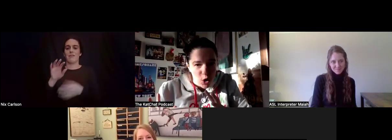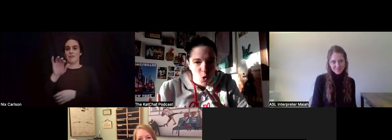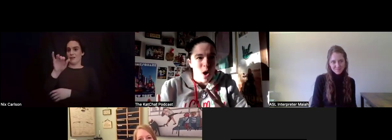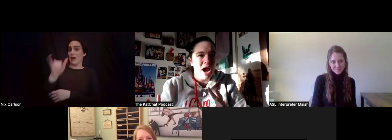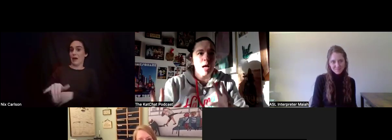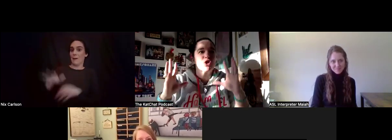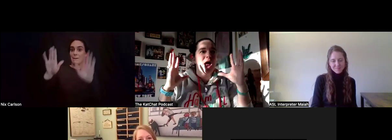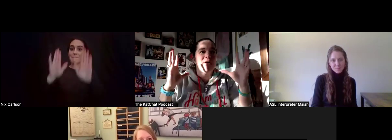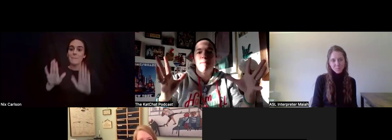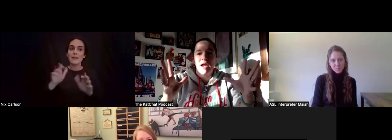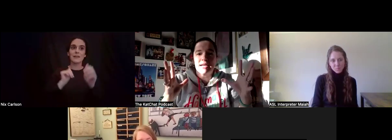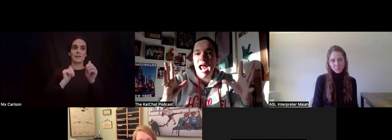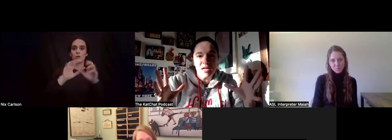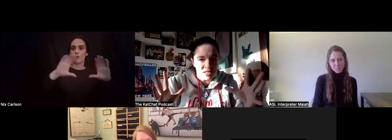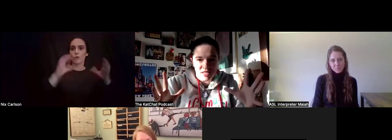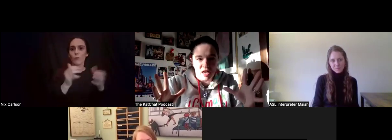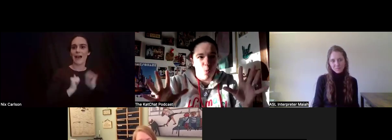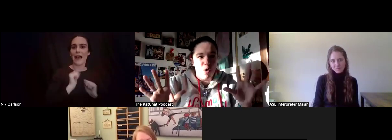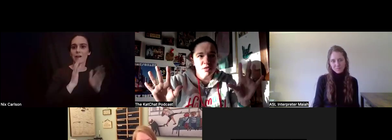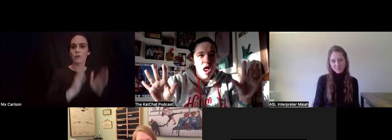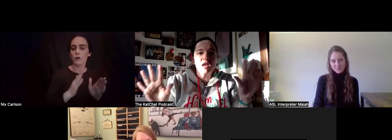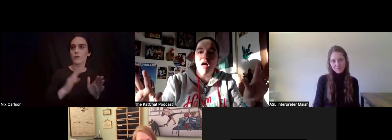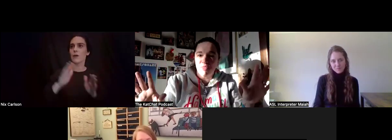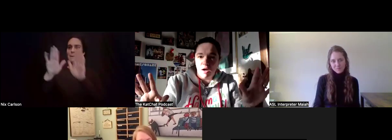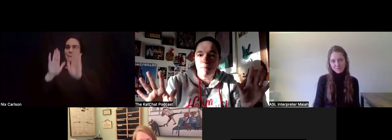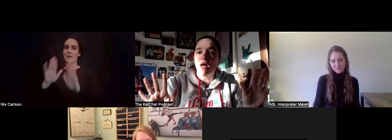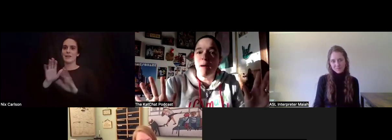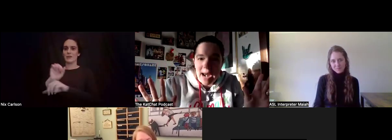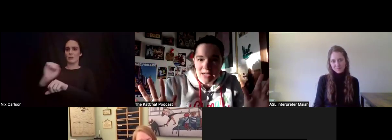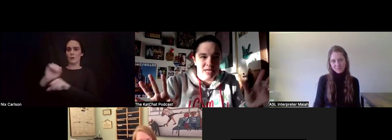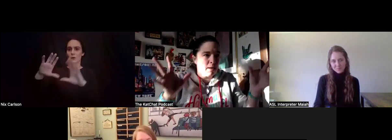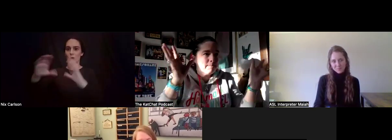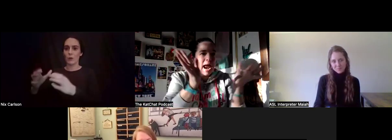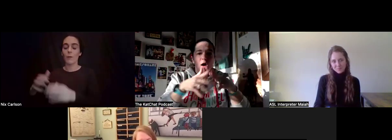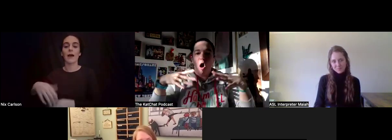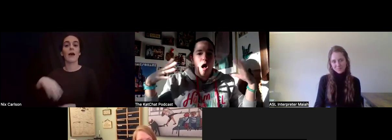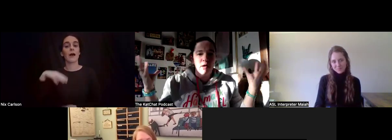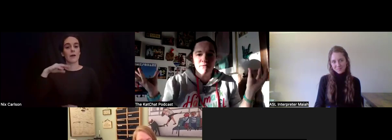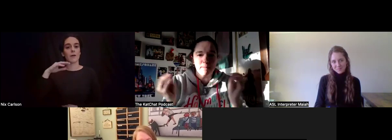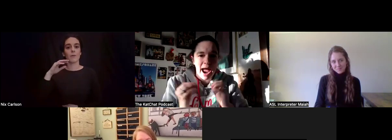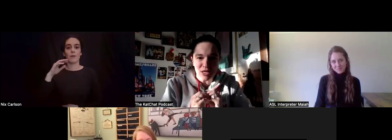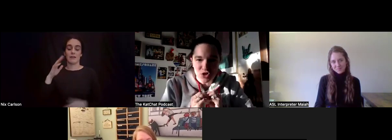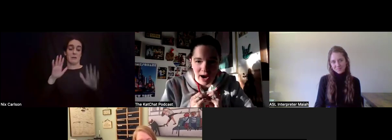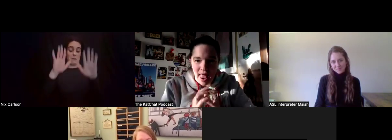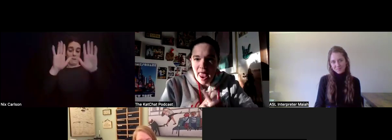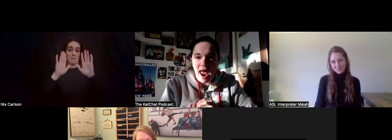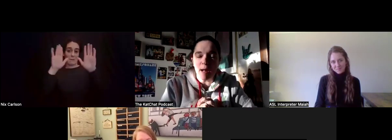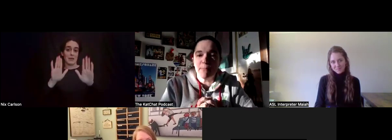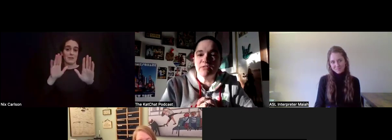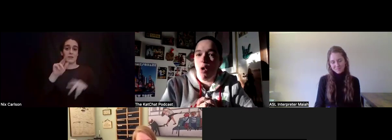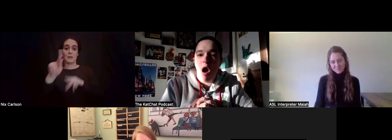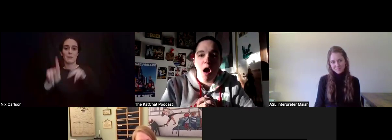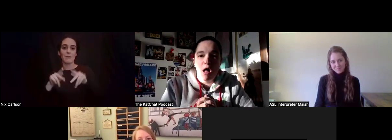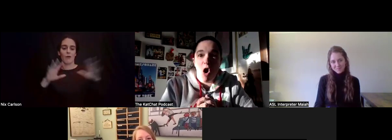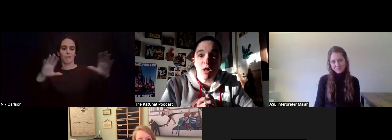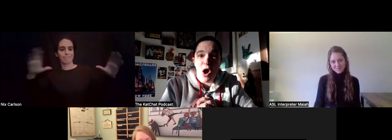amazing crew, and I'm sure everybody can't say the word nothing but amazing to make all of the magic